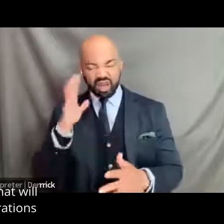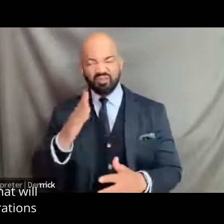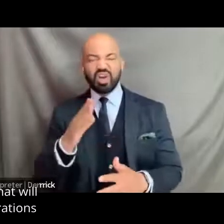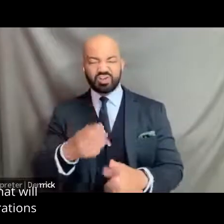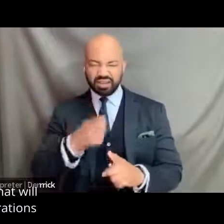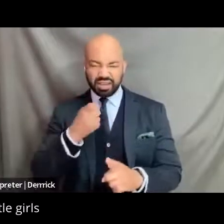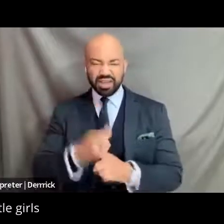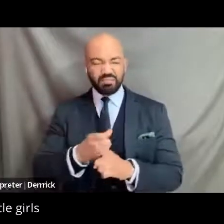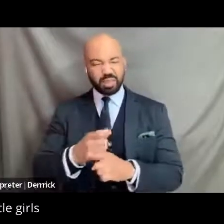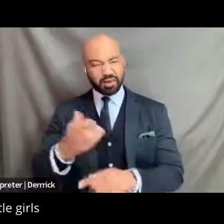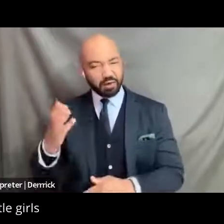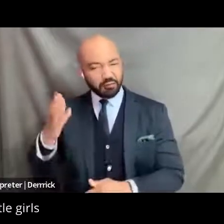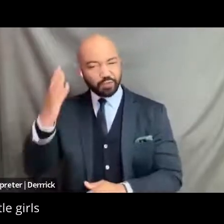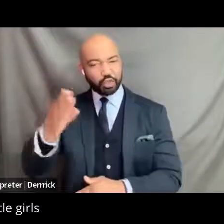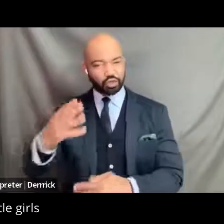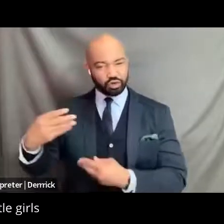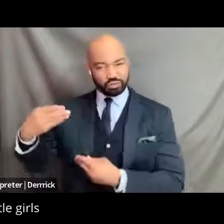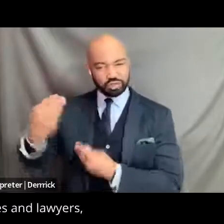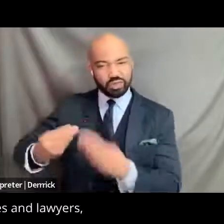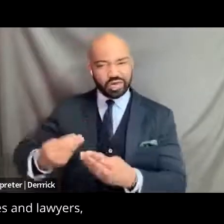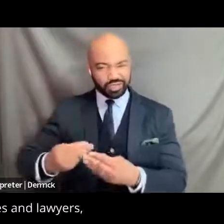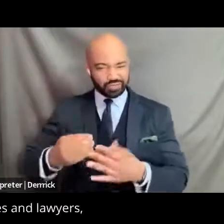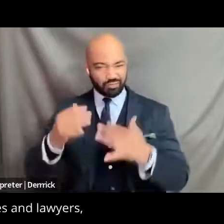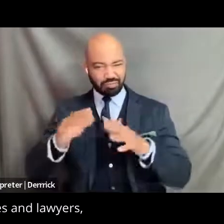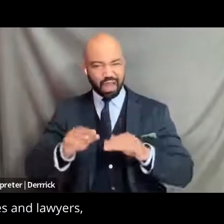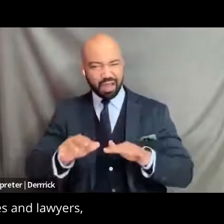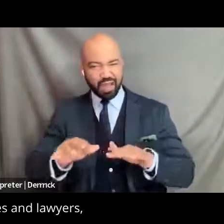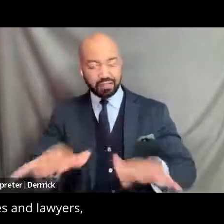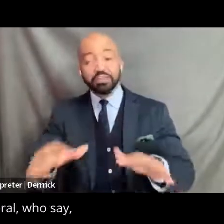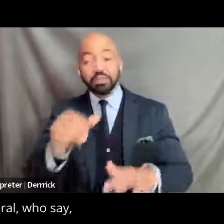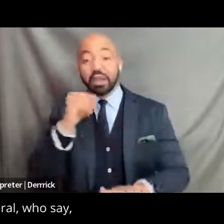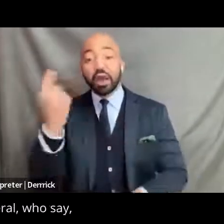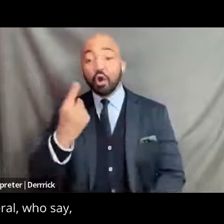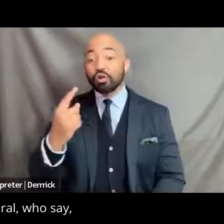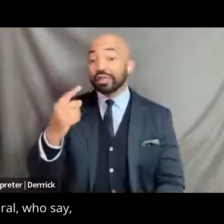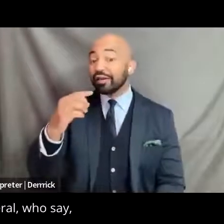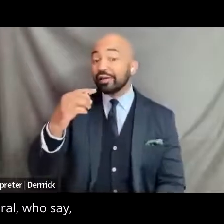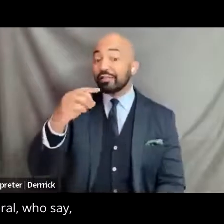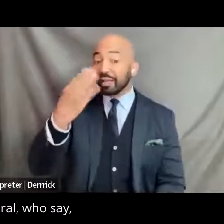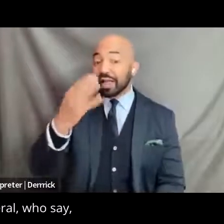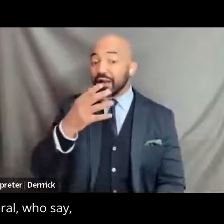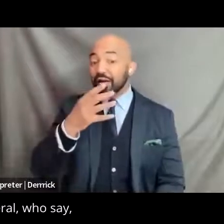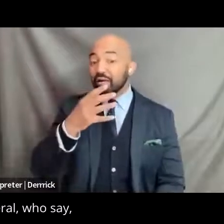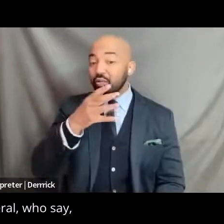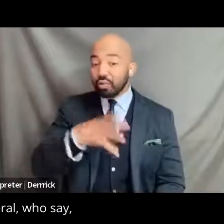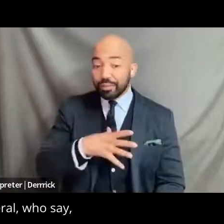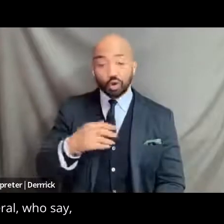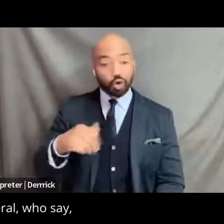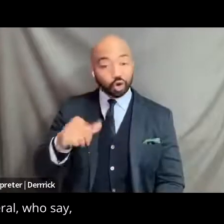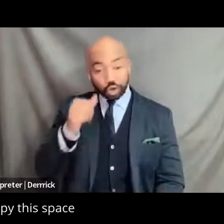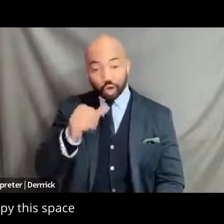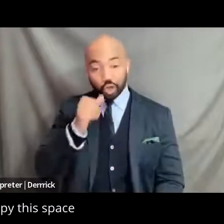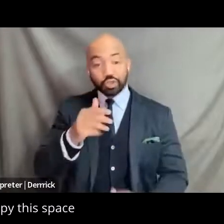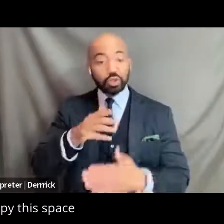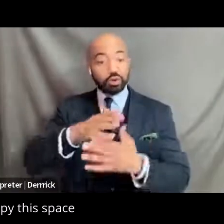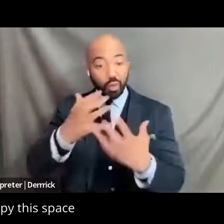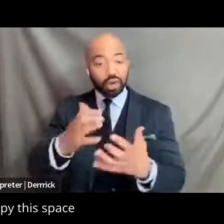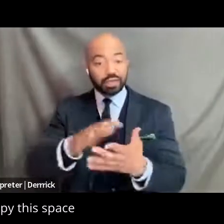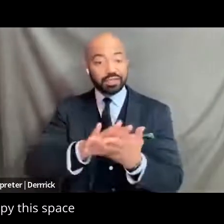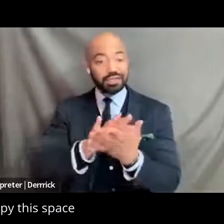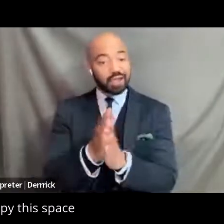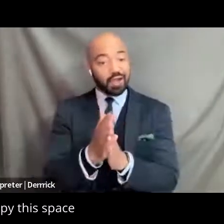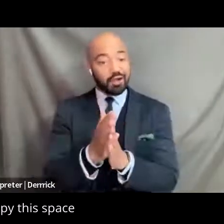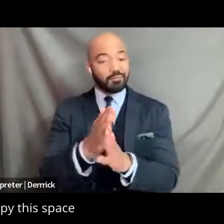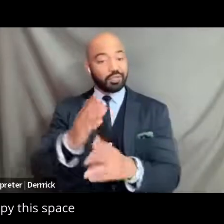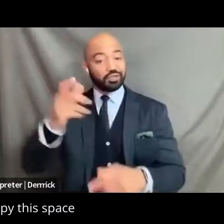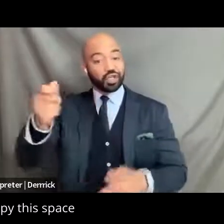generations of not only black little girls who want to become judges and lawyers but black women in general who say hey i have a right